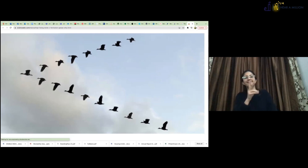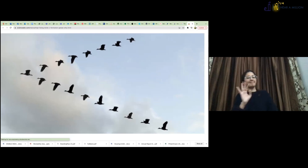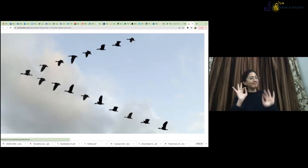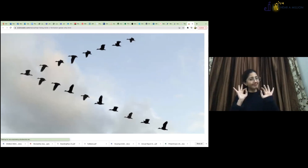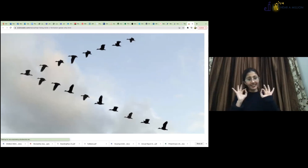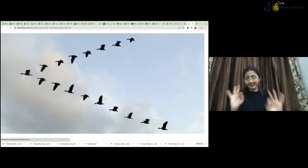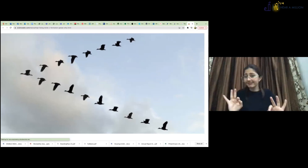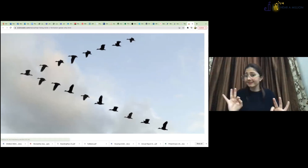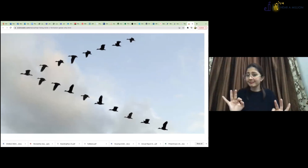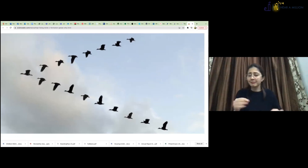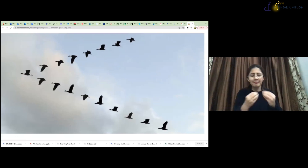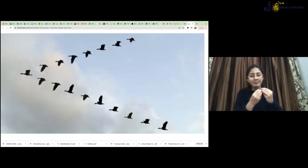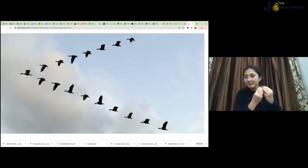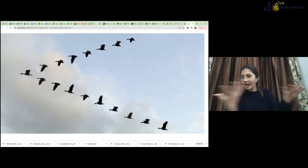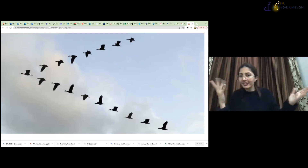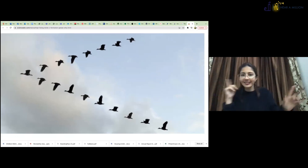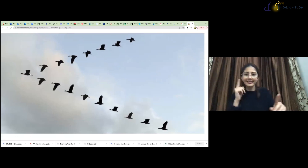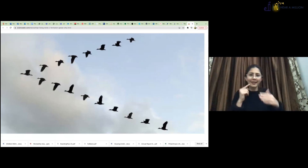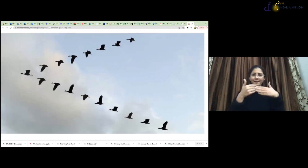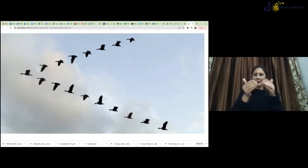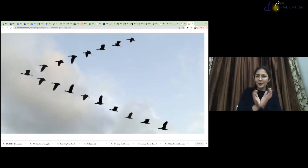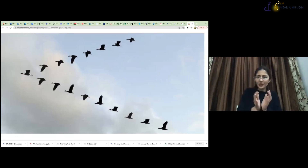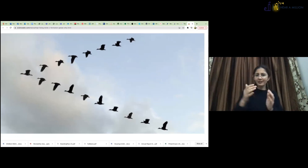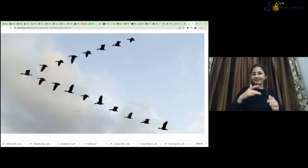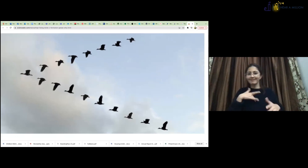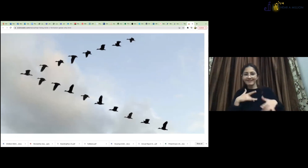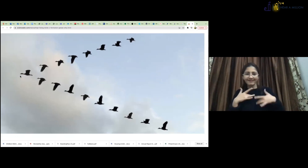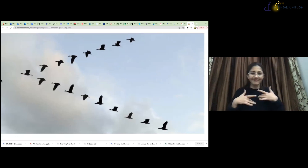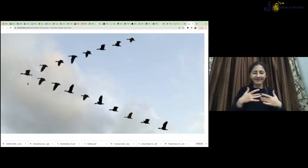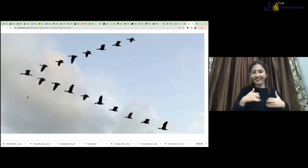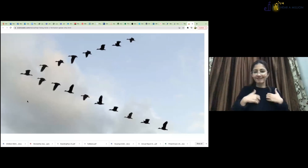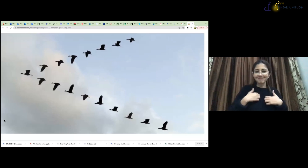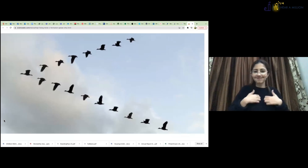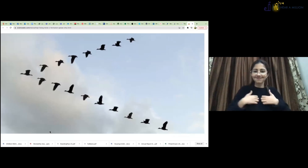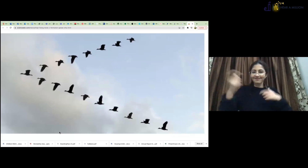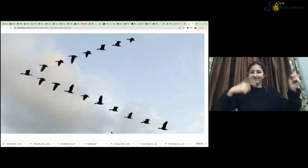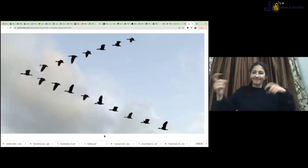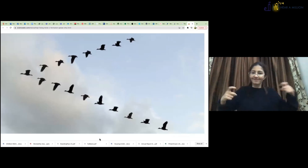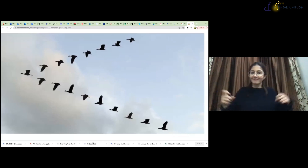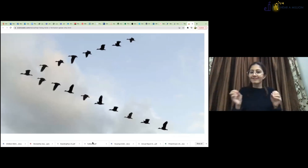many deaf community have started coming together and